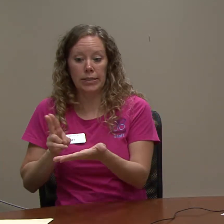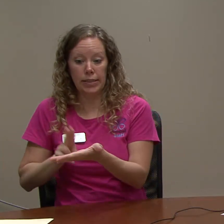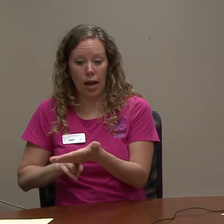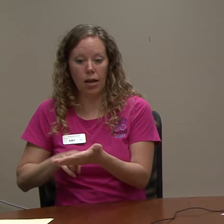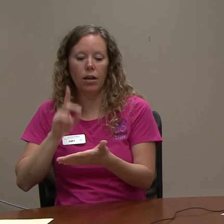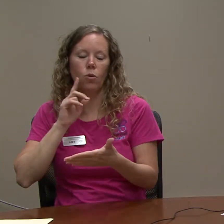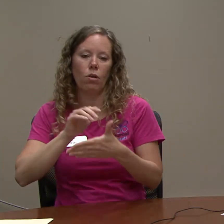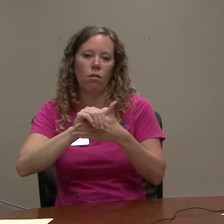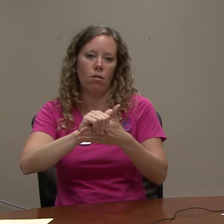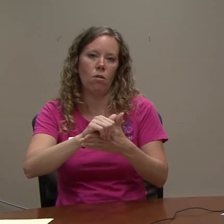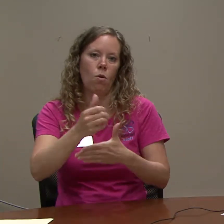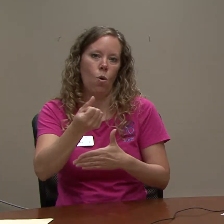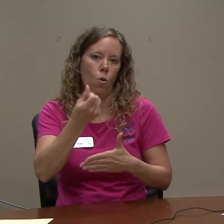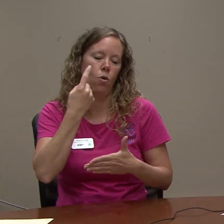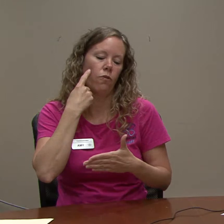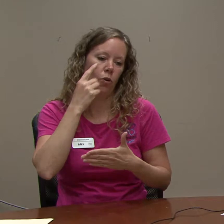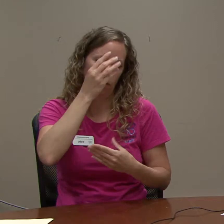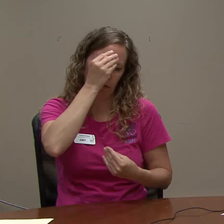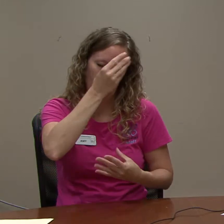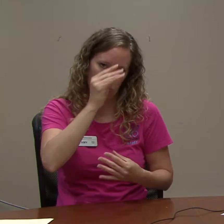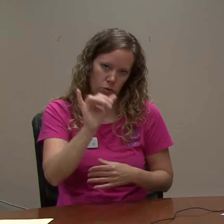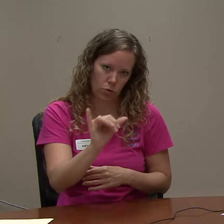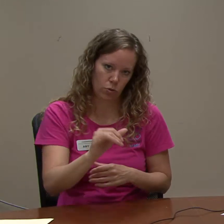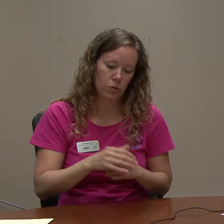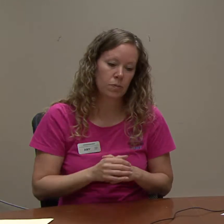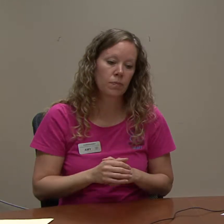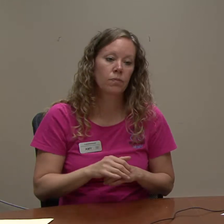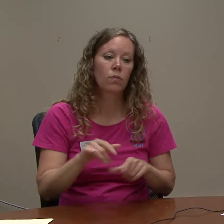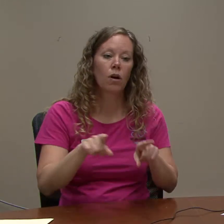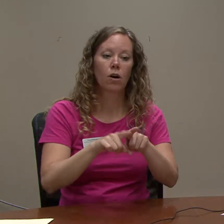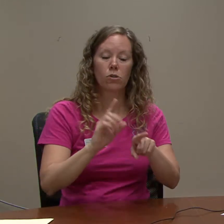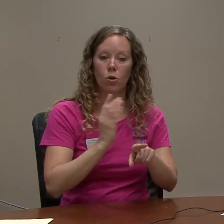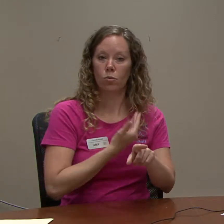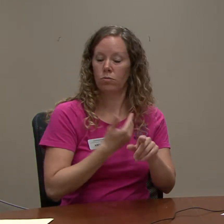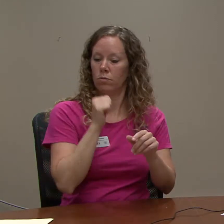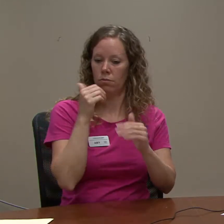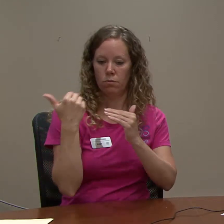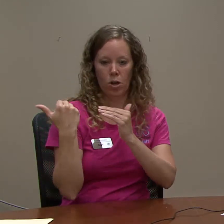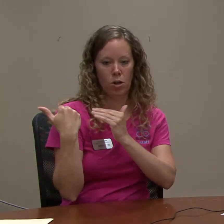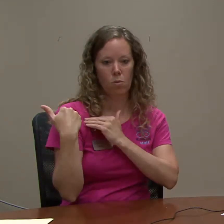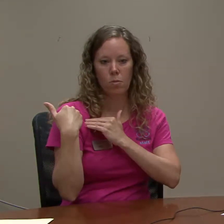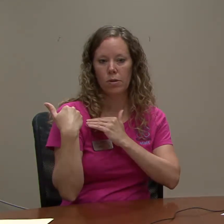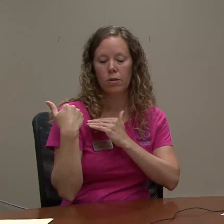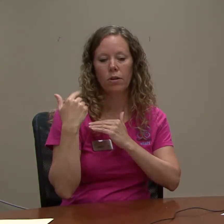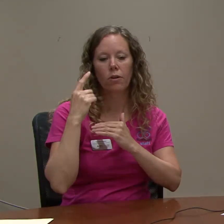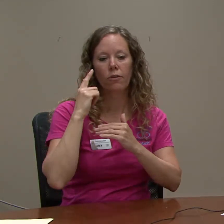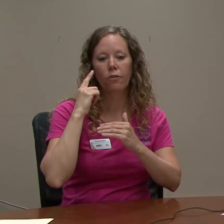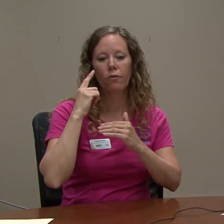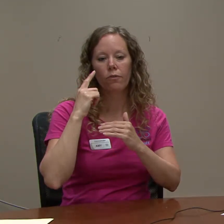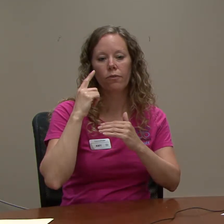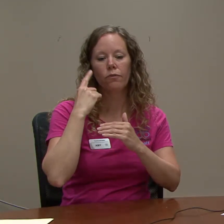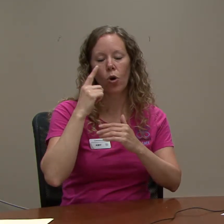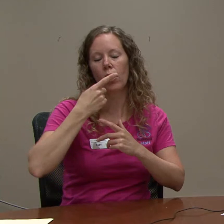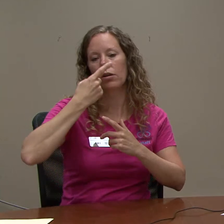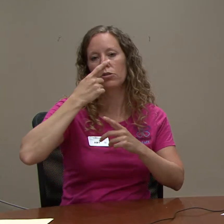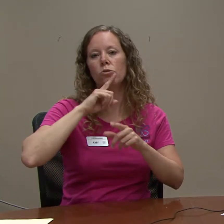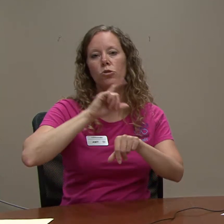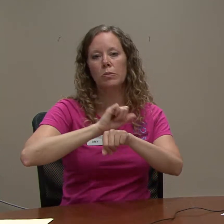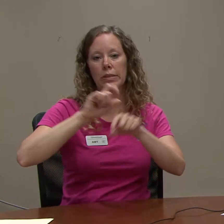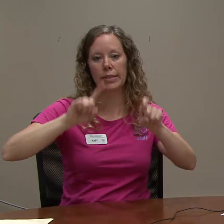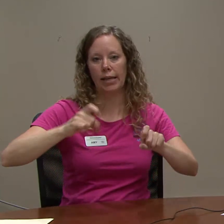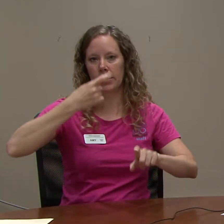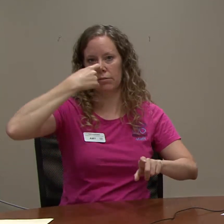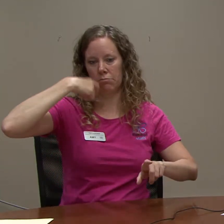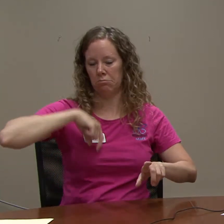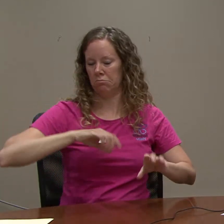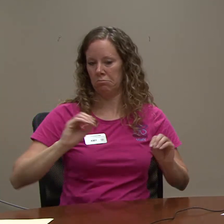screening tool. And we are not responsible for providing COVID-19 testing. Visitors agree